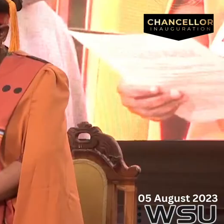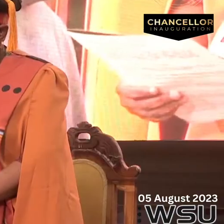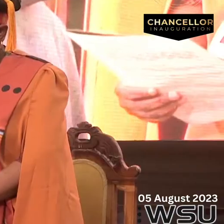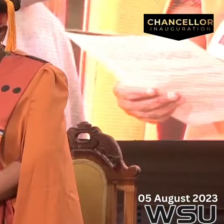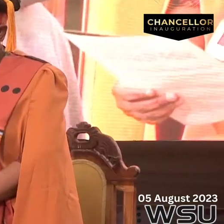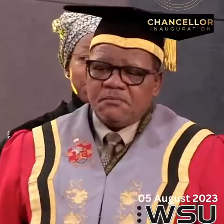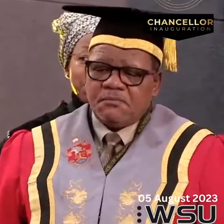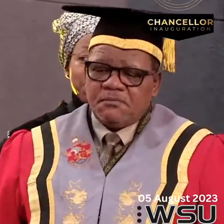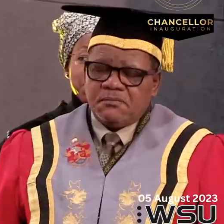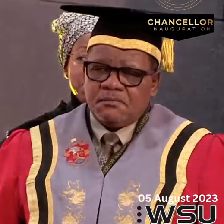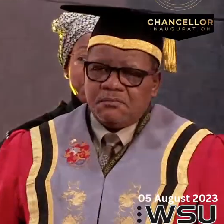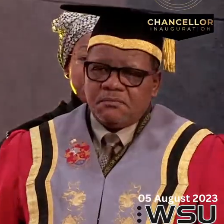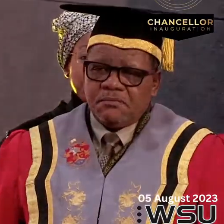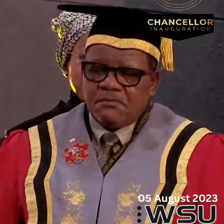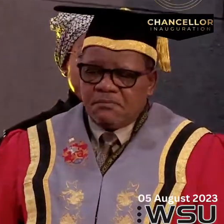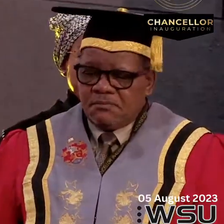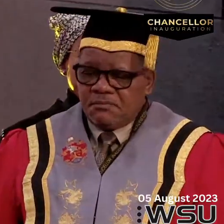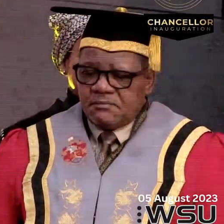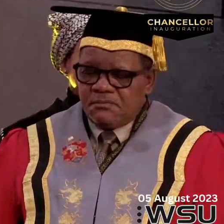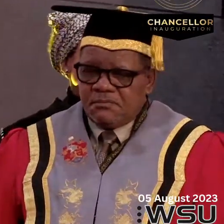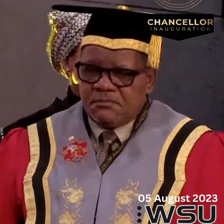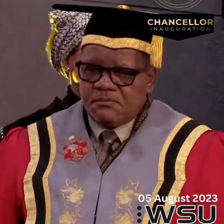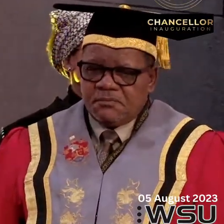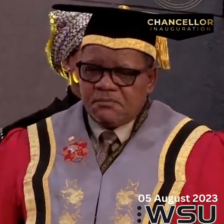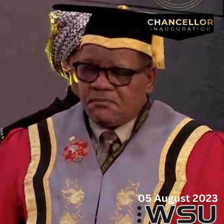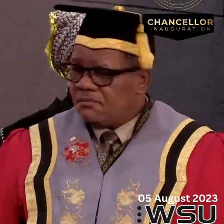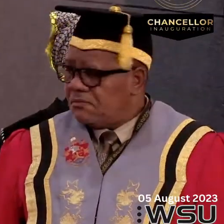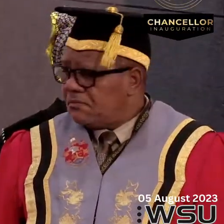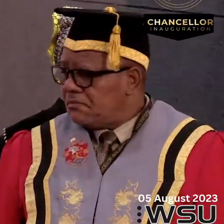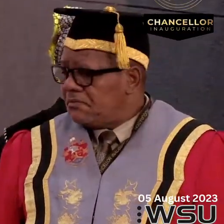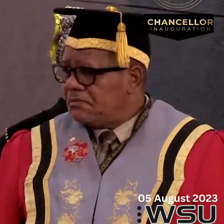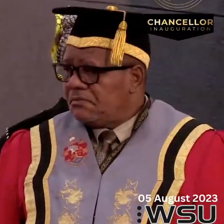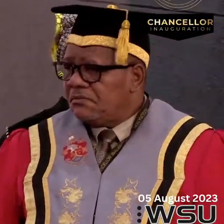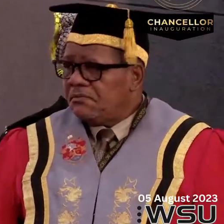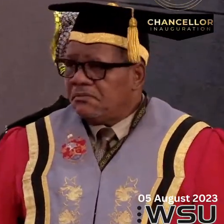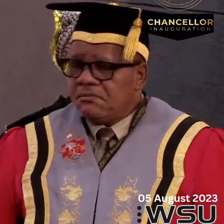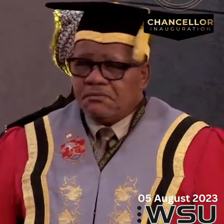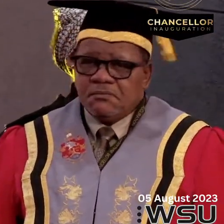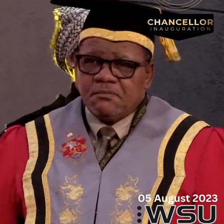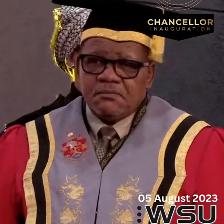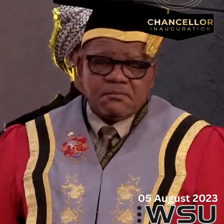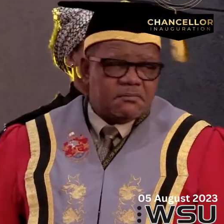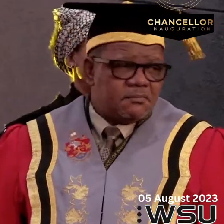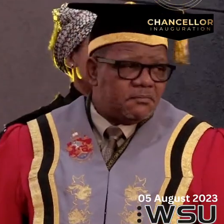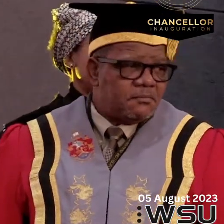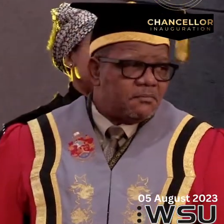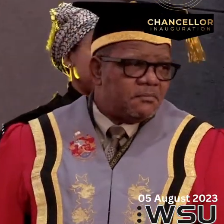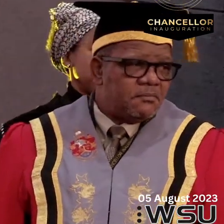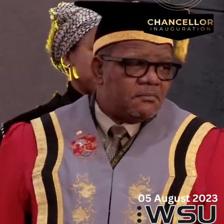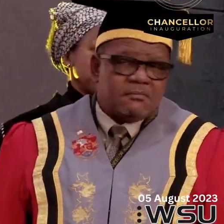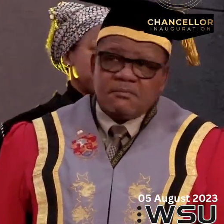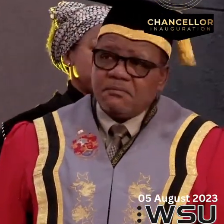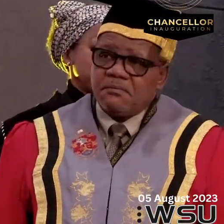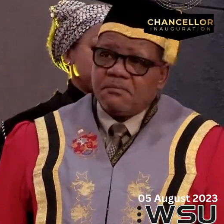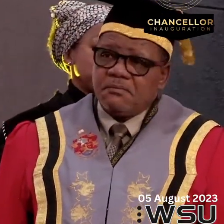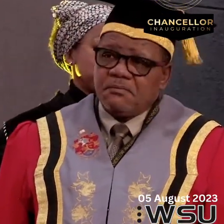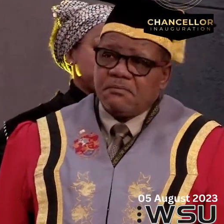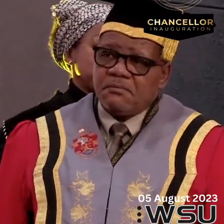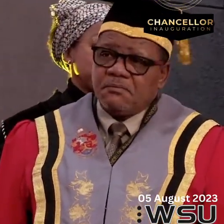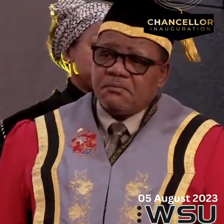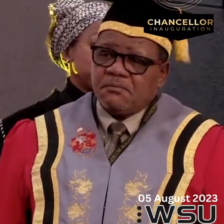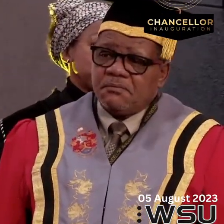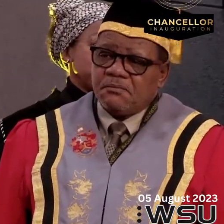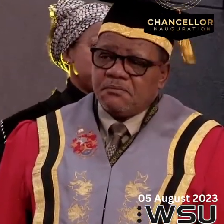I declare the ceremony of the inauguration of Ms. Nonkululeko Gobodo as Chancellor of